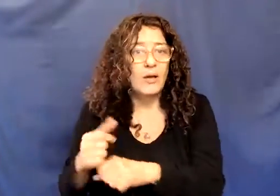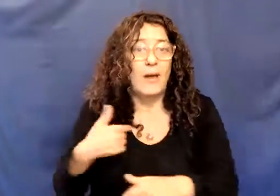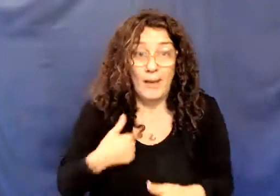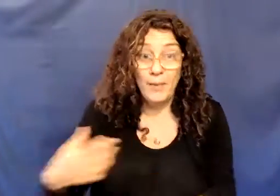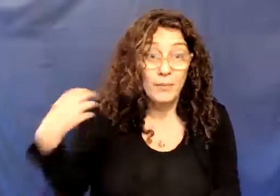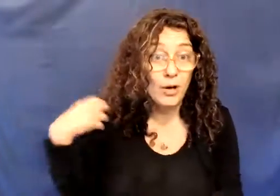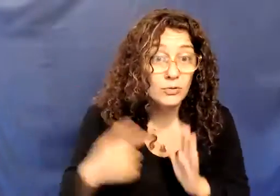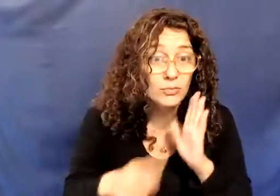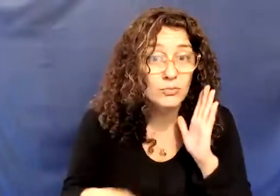of,